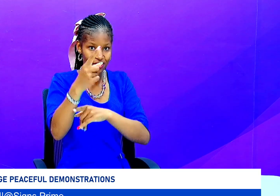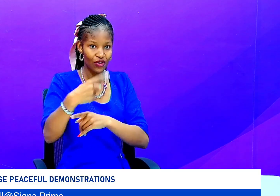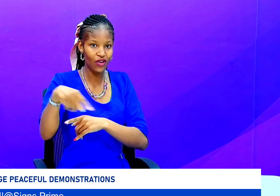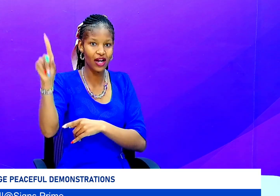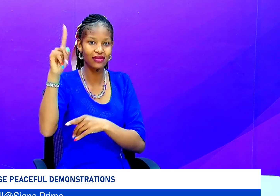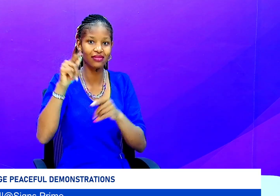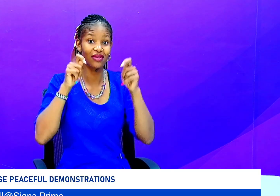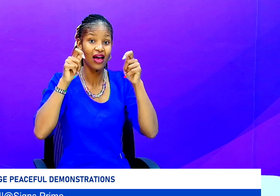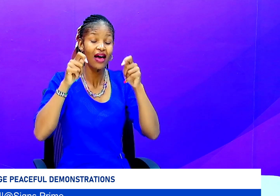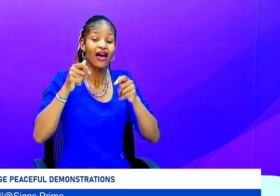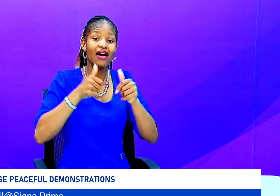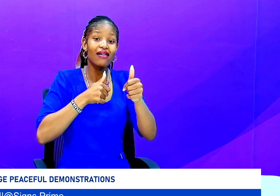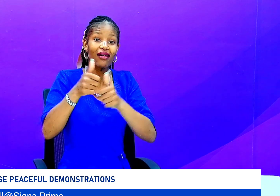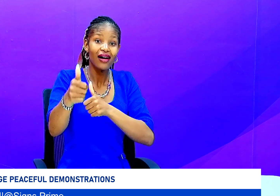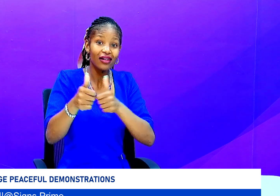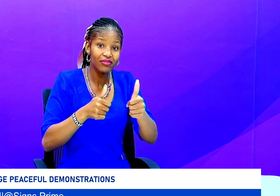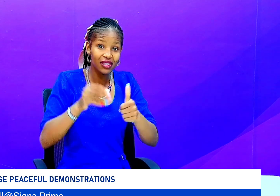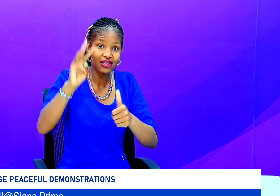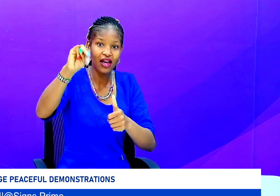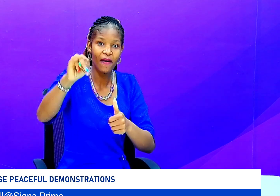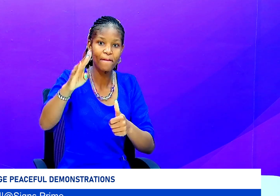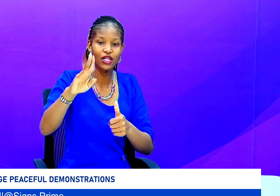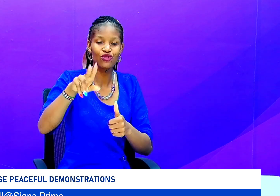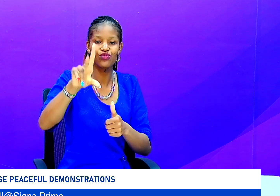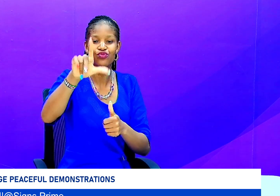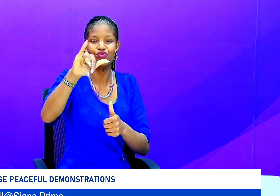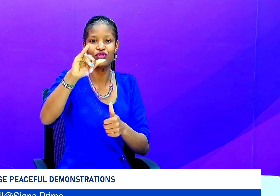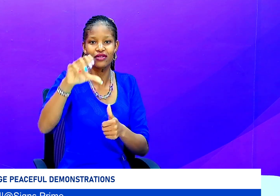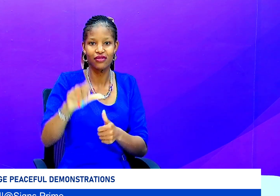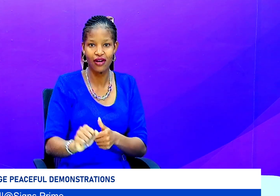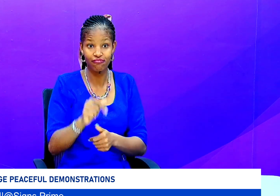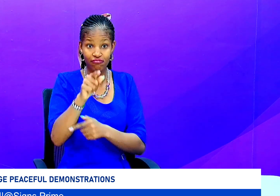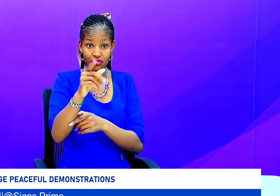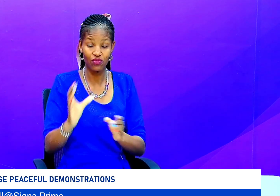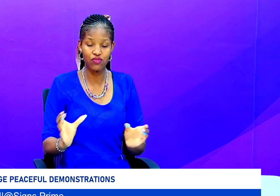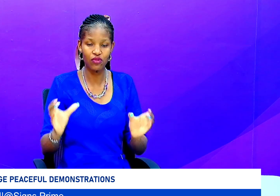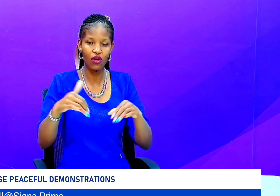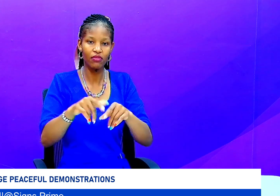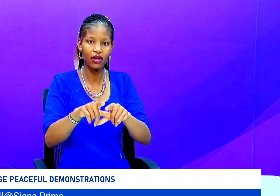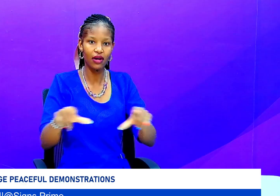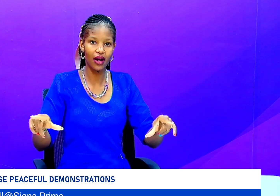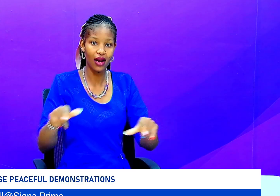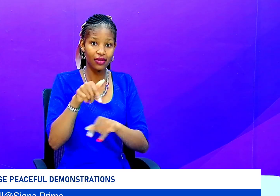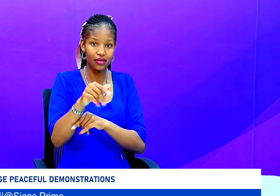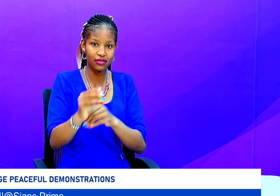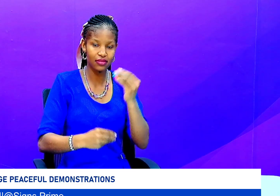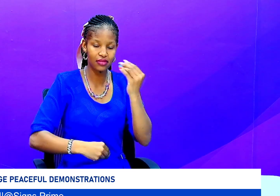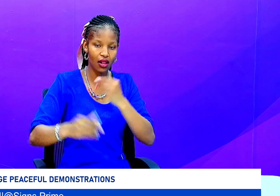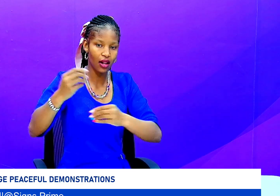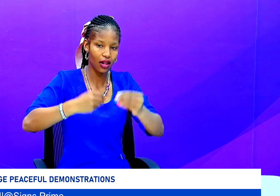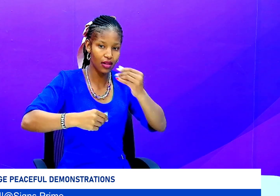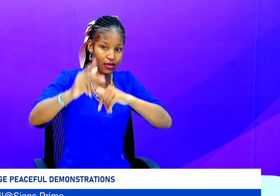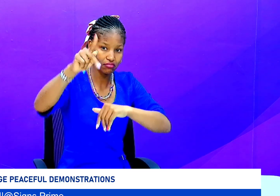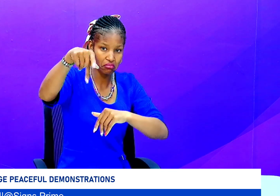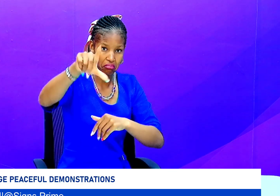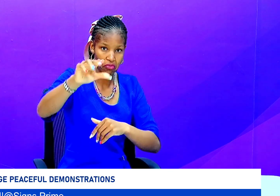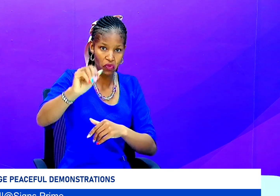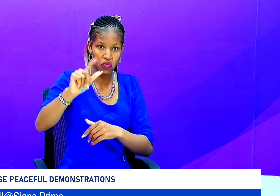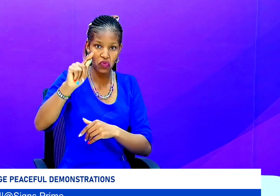The protests accused current administrators of the Mbulia Community Land of selling